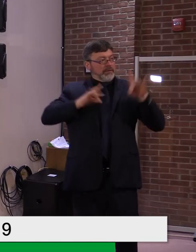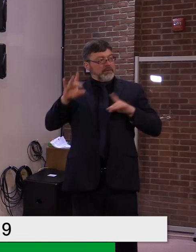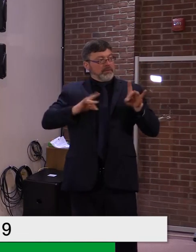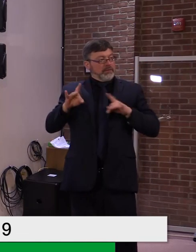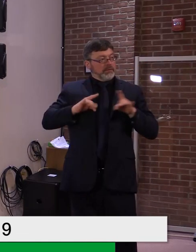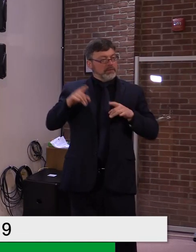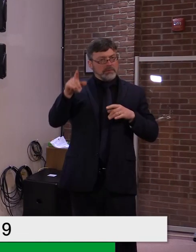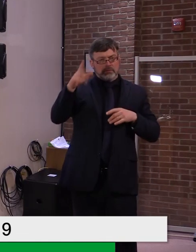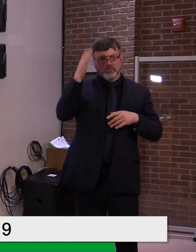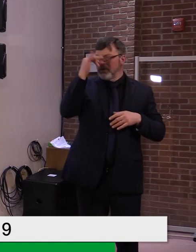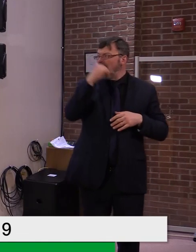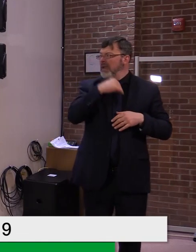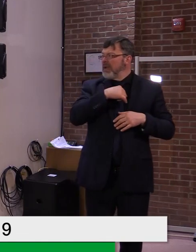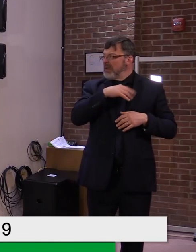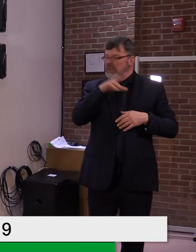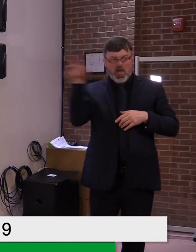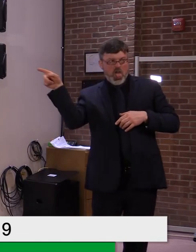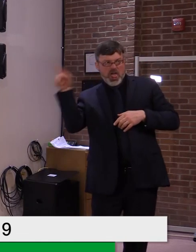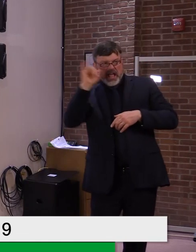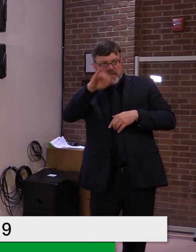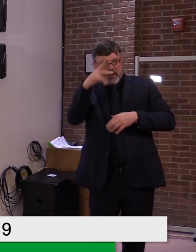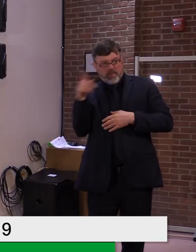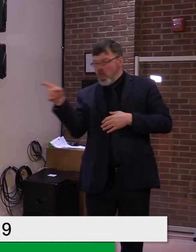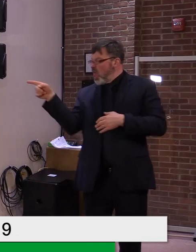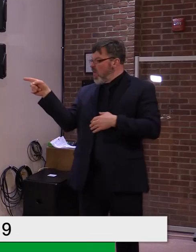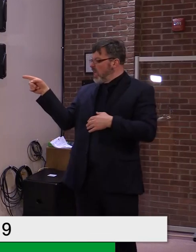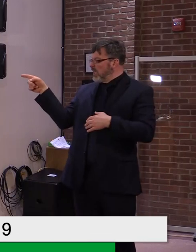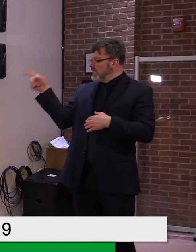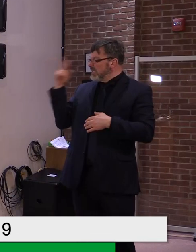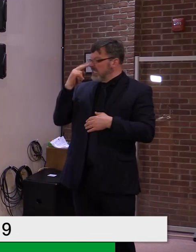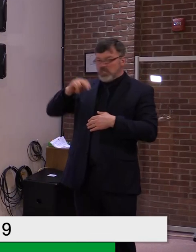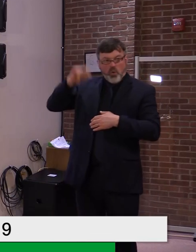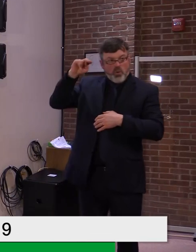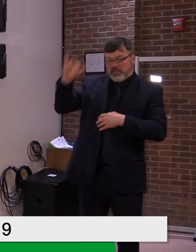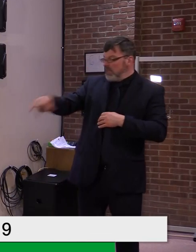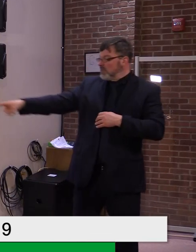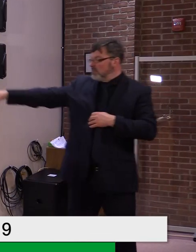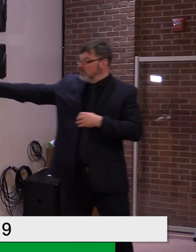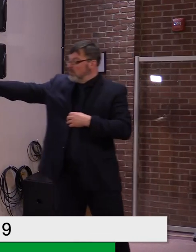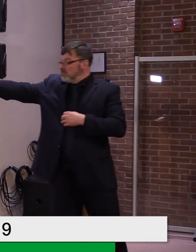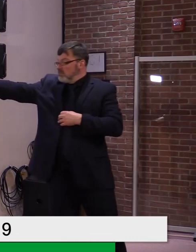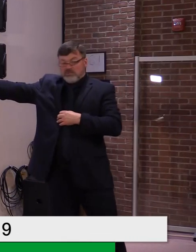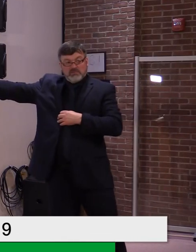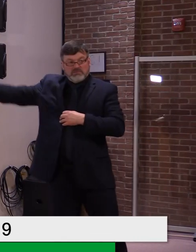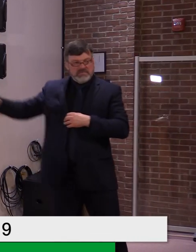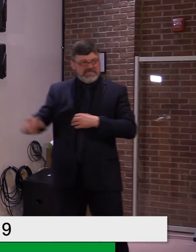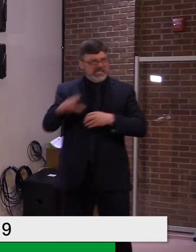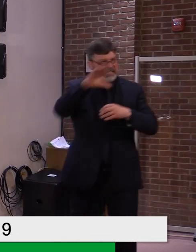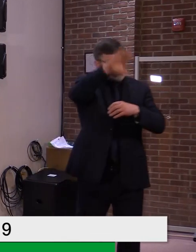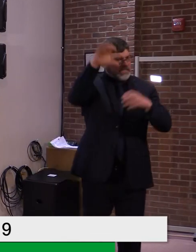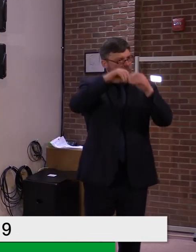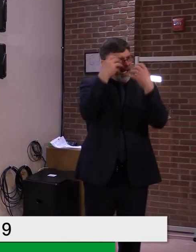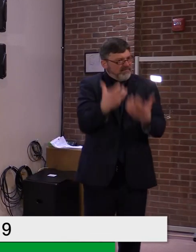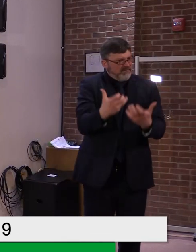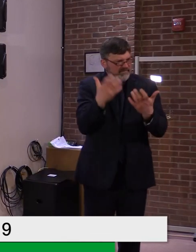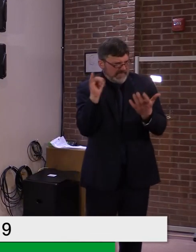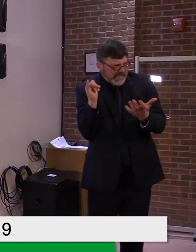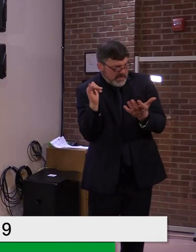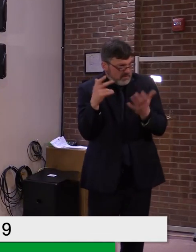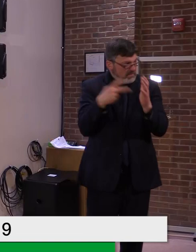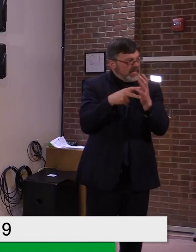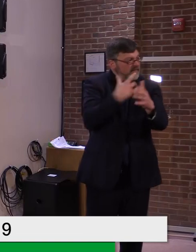state? I might ask either Commissioner Levine or Commissioner Pichek or both to answer.